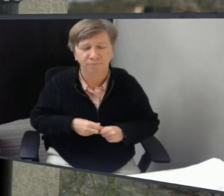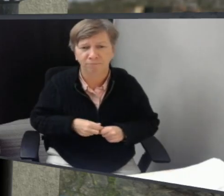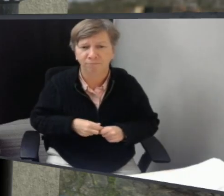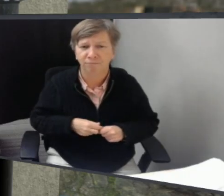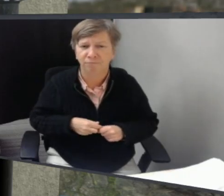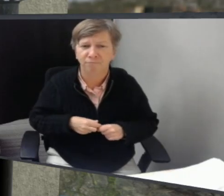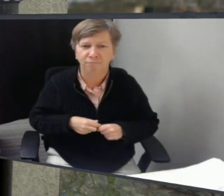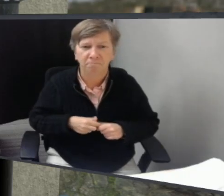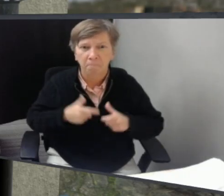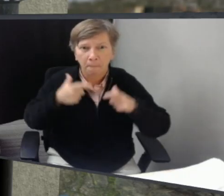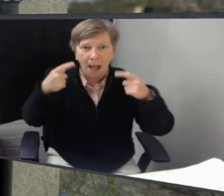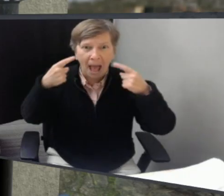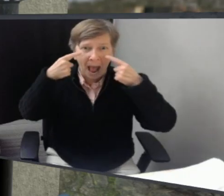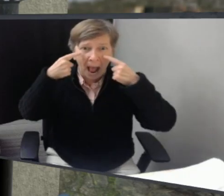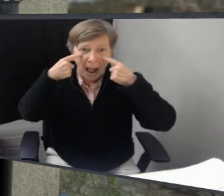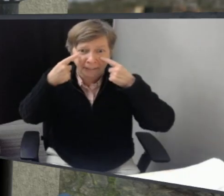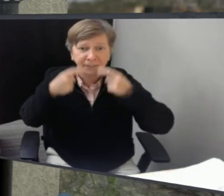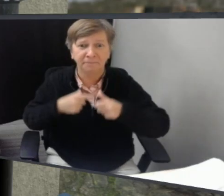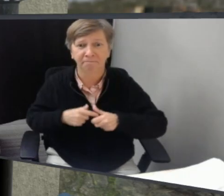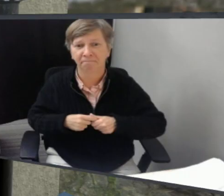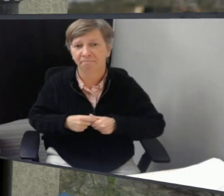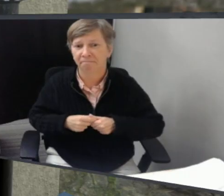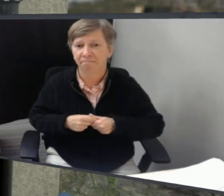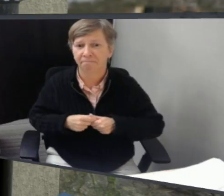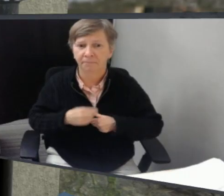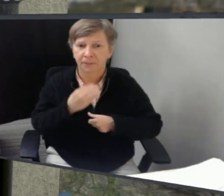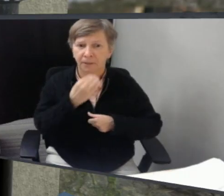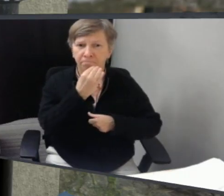You can see this picture looks a bit cartoonish.